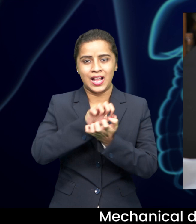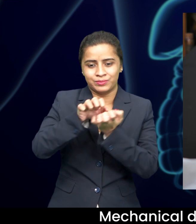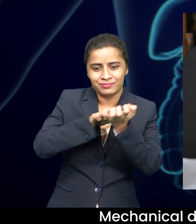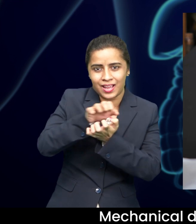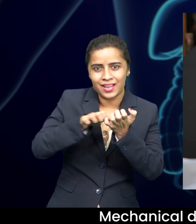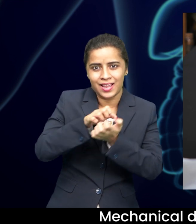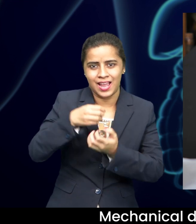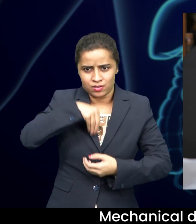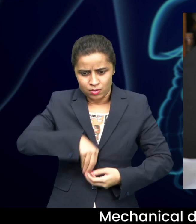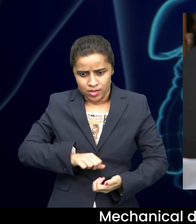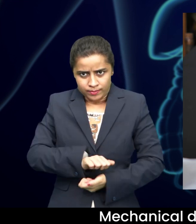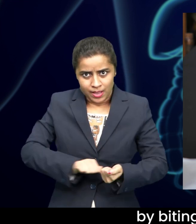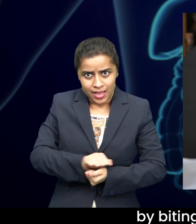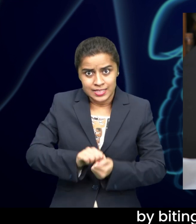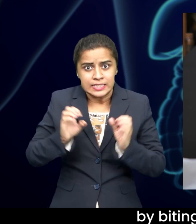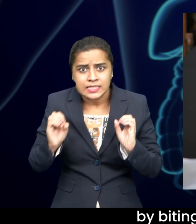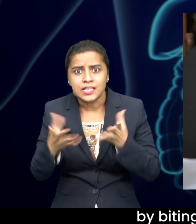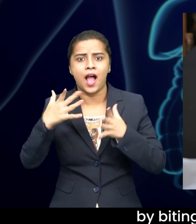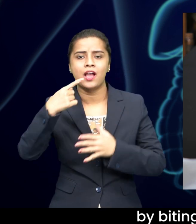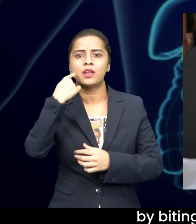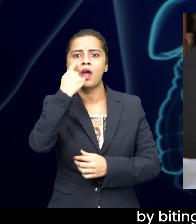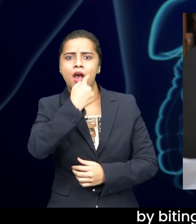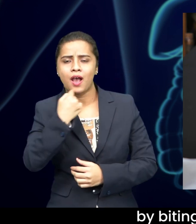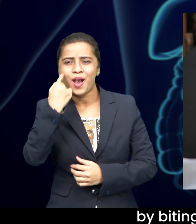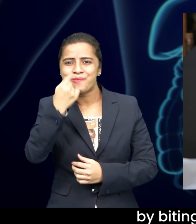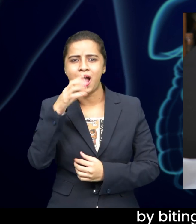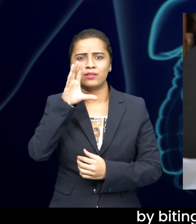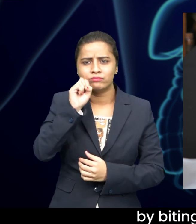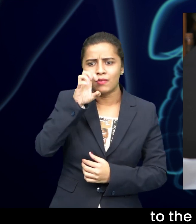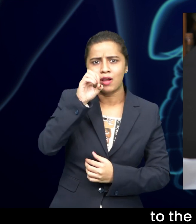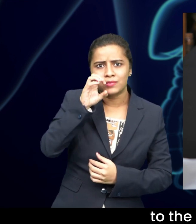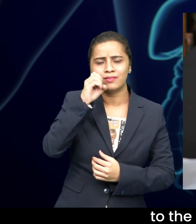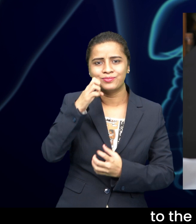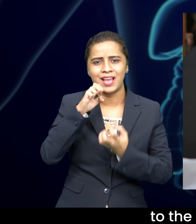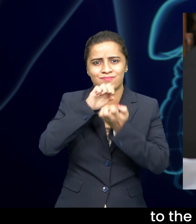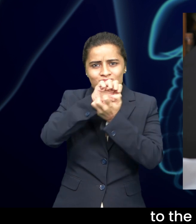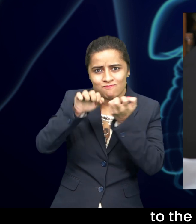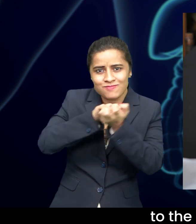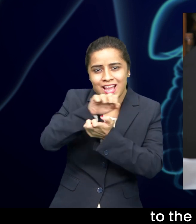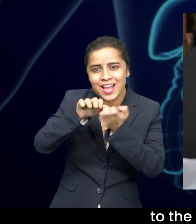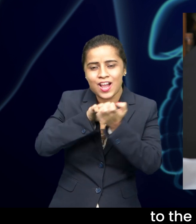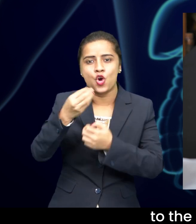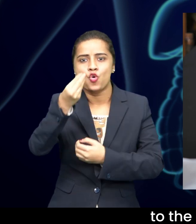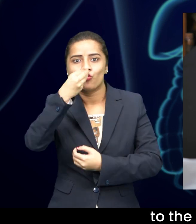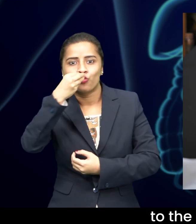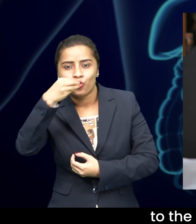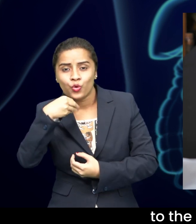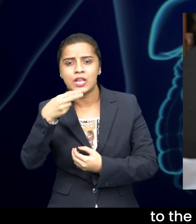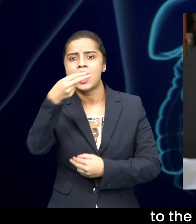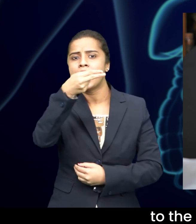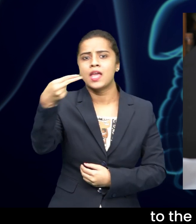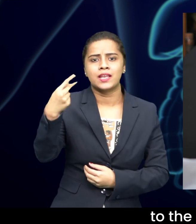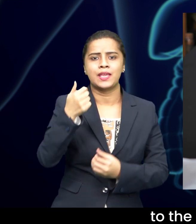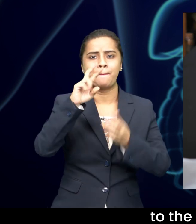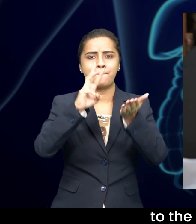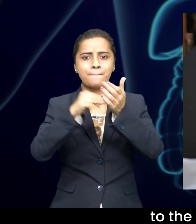Mechanical digestion starts in the mouth by biting and chewing the food through the mastication process.